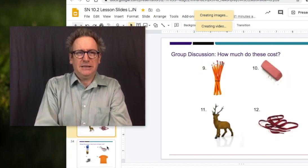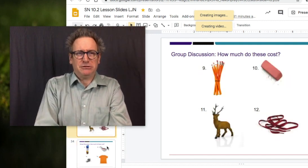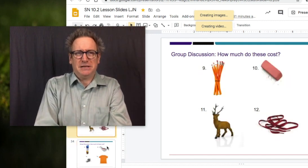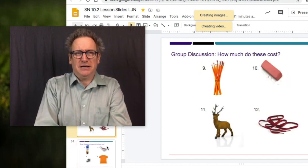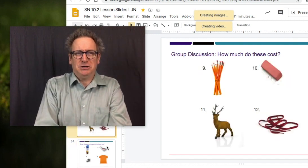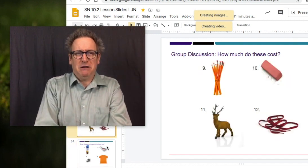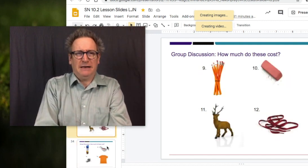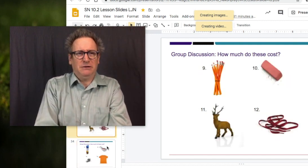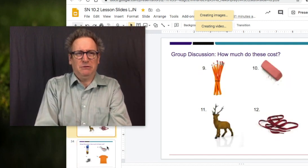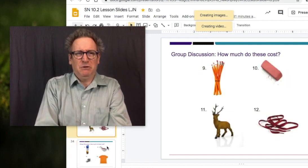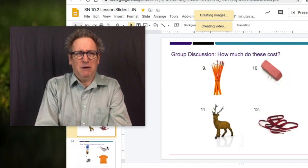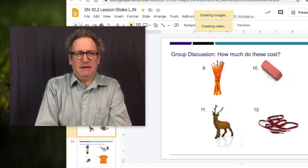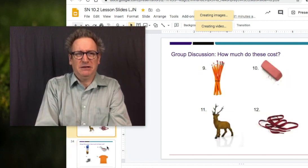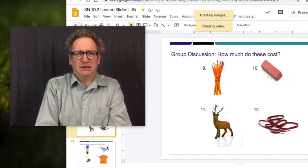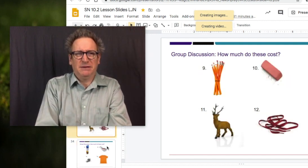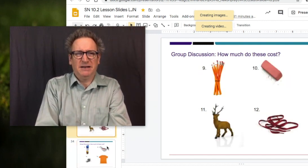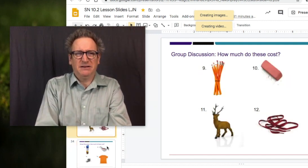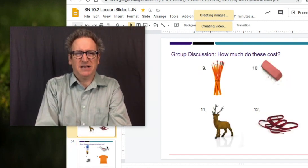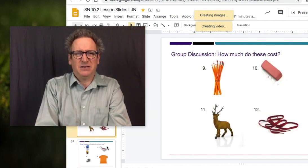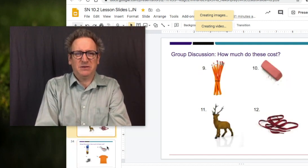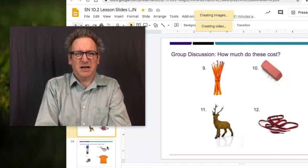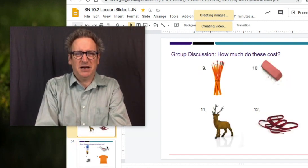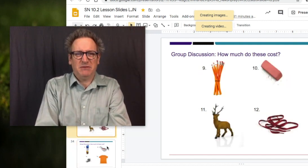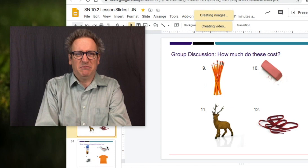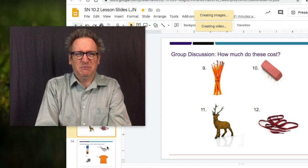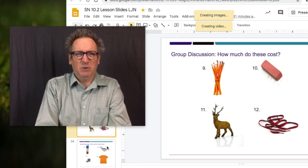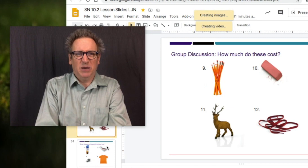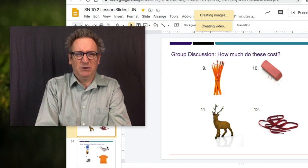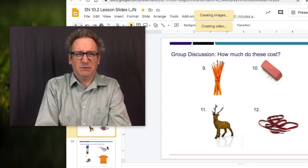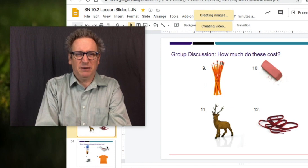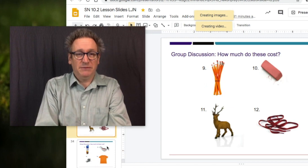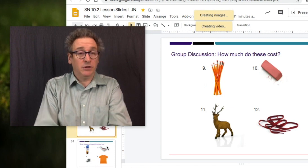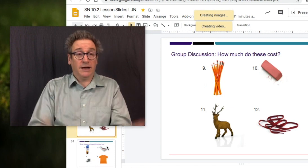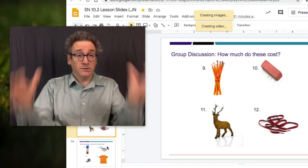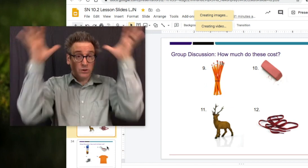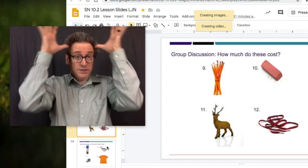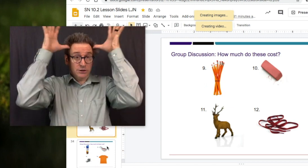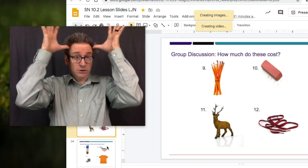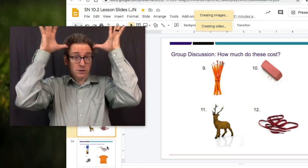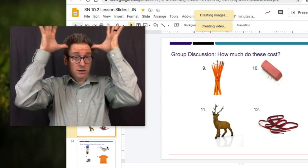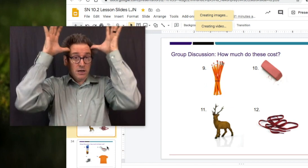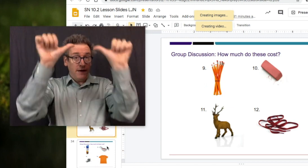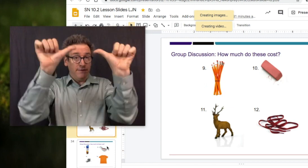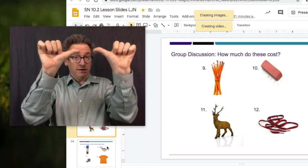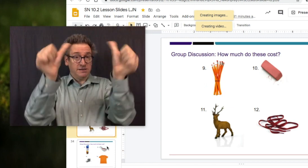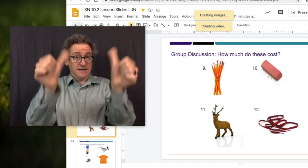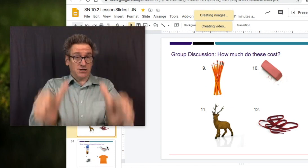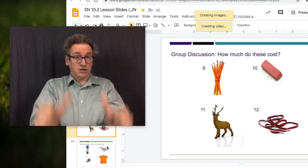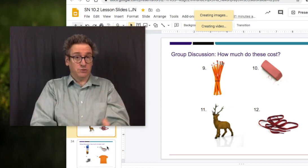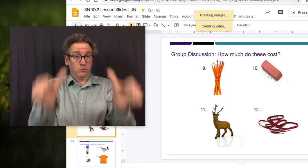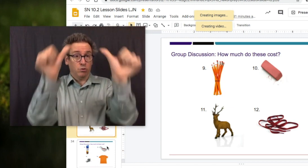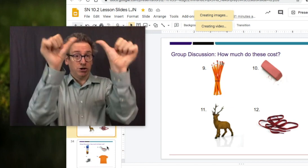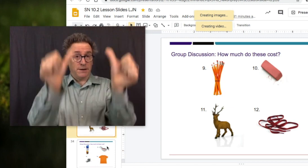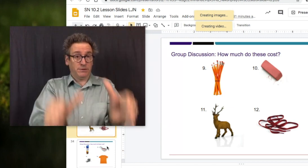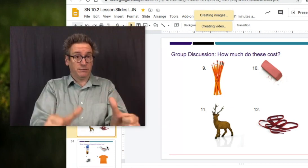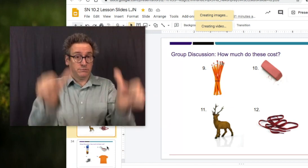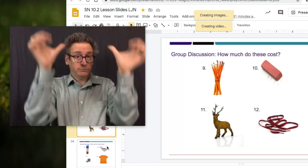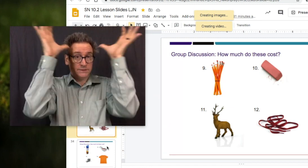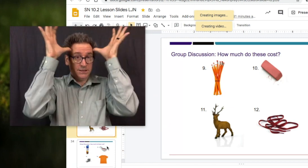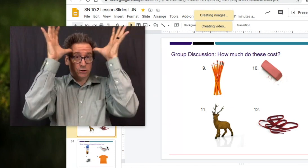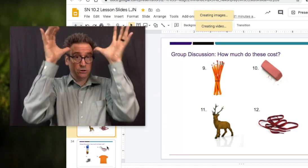The deer statue, I don't know why they talk about the deer statue. It's kind of weird, but okay, so deer, and then statue or